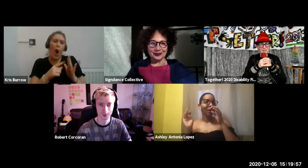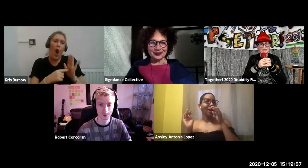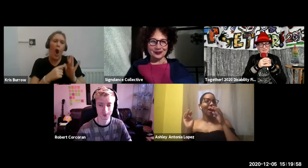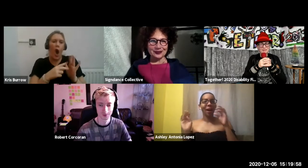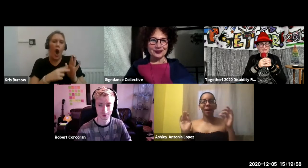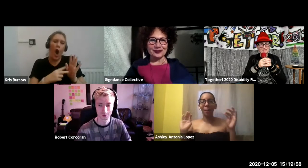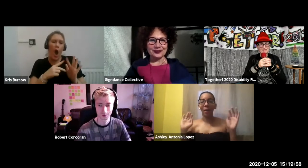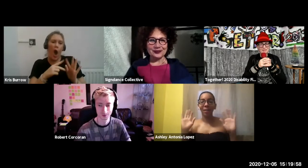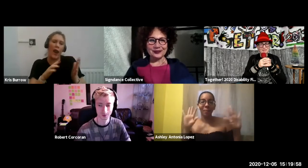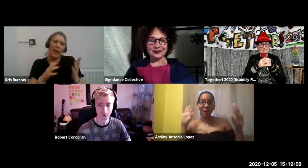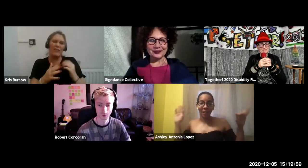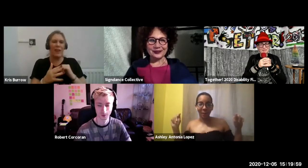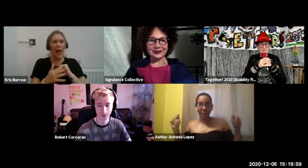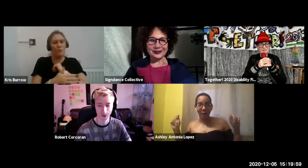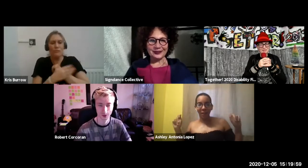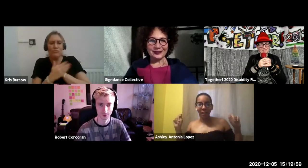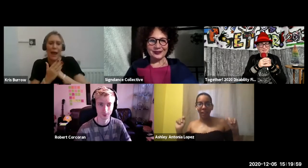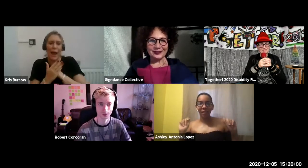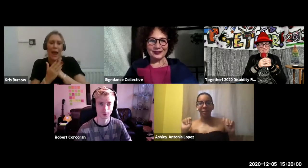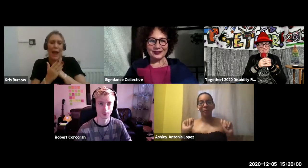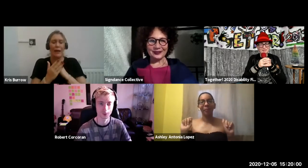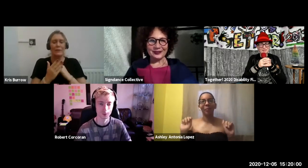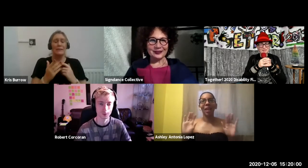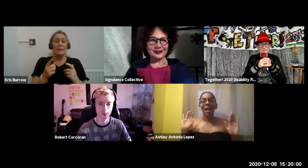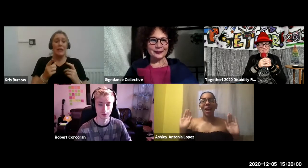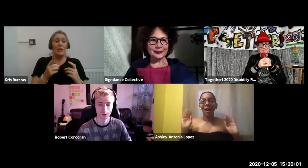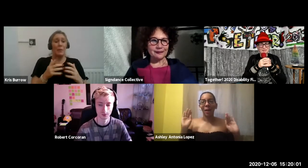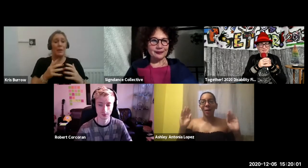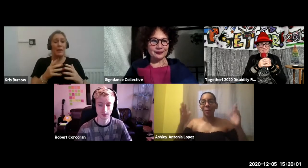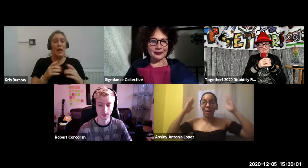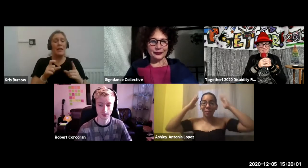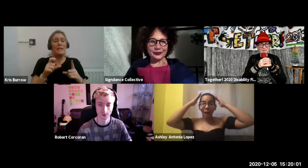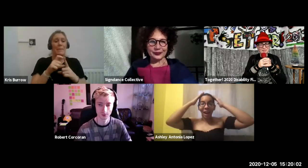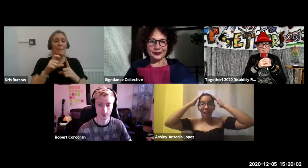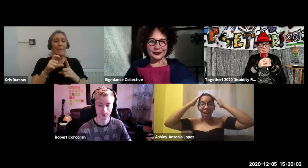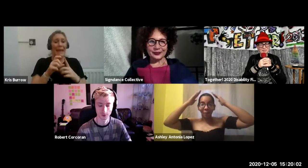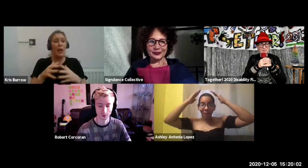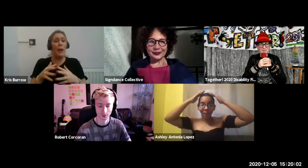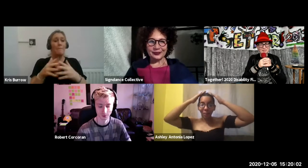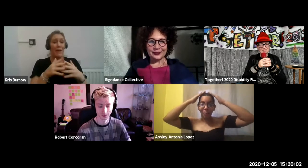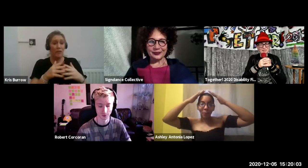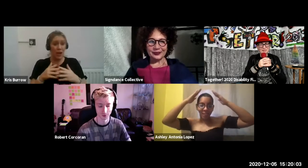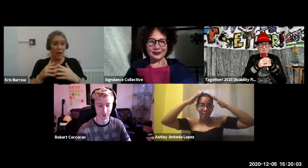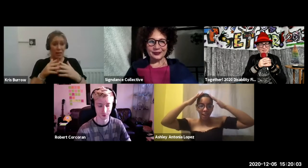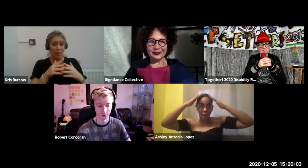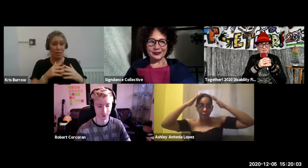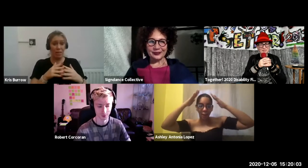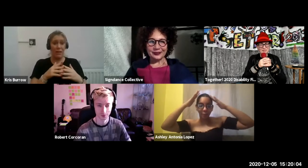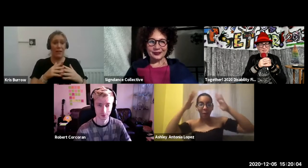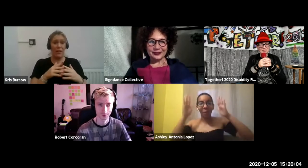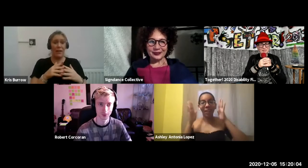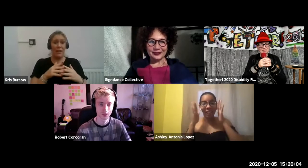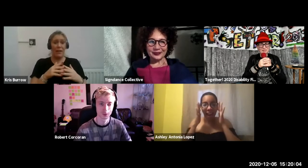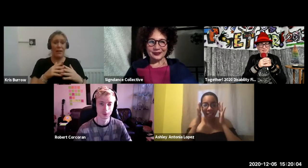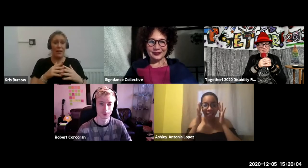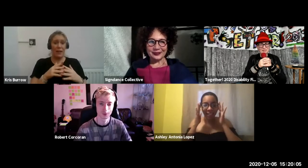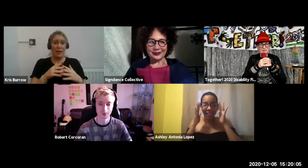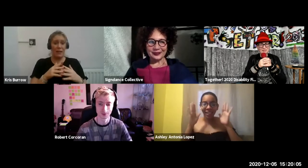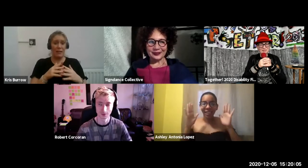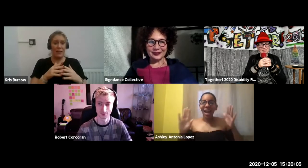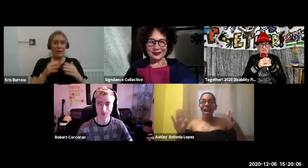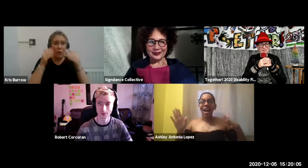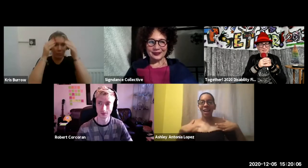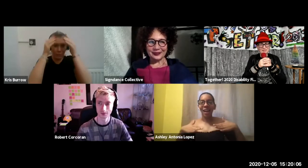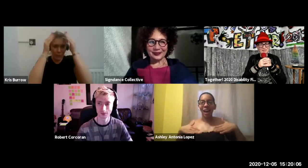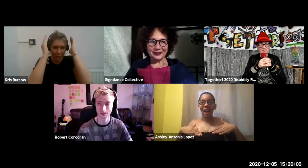brown. I'm Dominican American. I have like a buzz hair. I wear